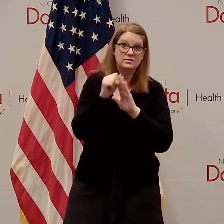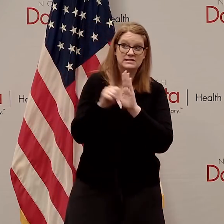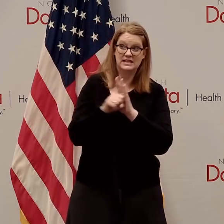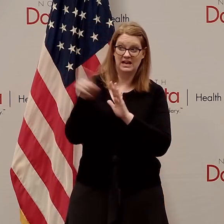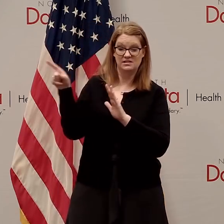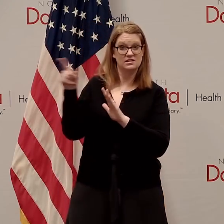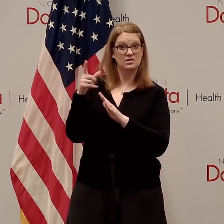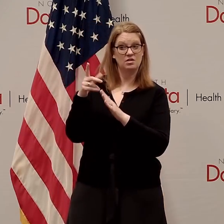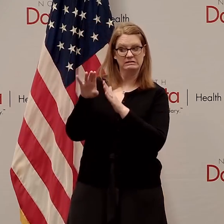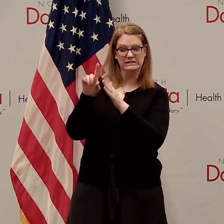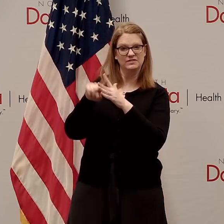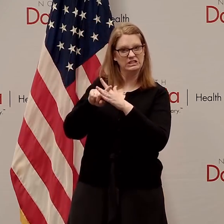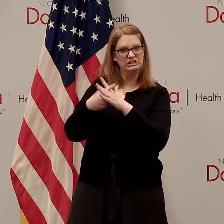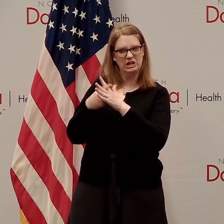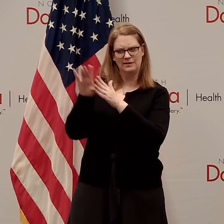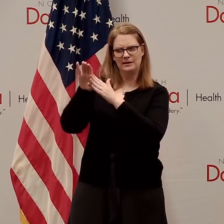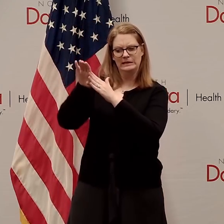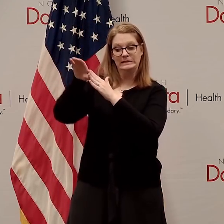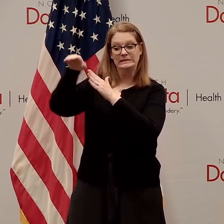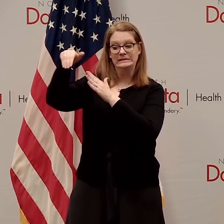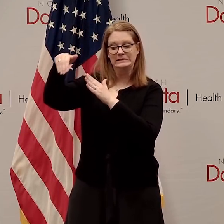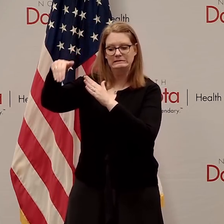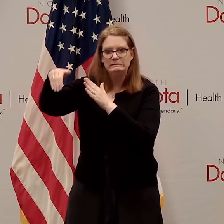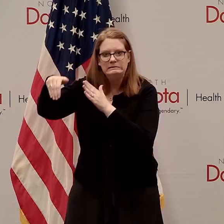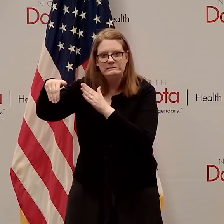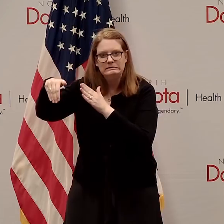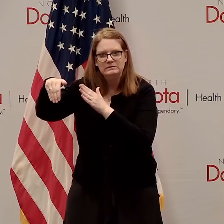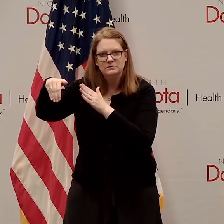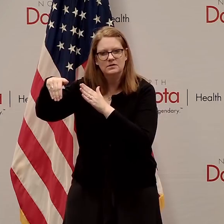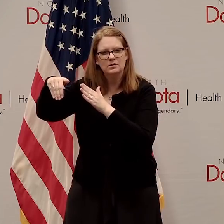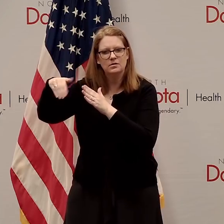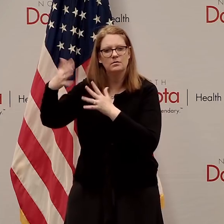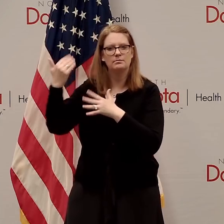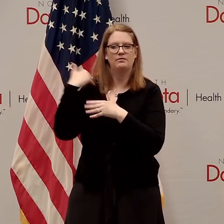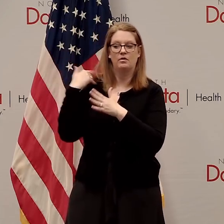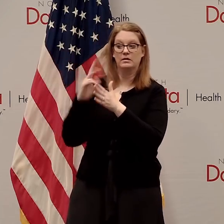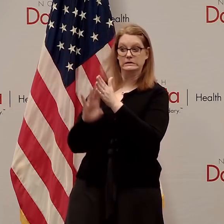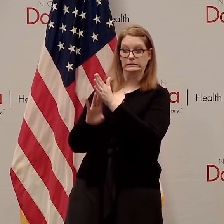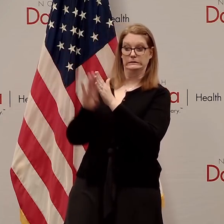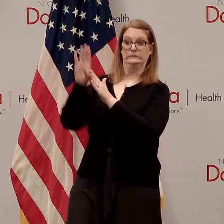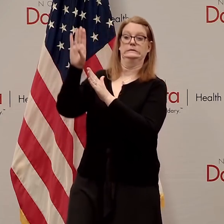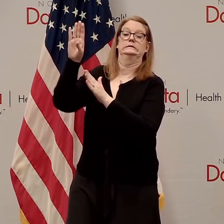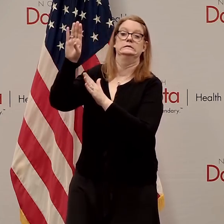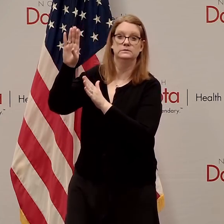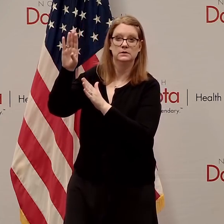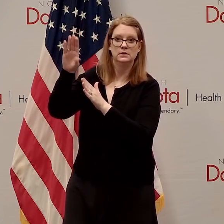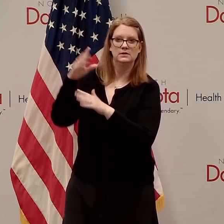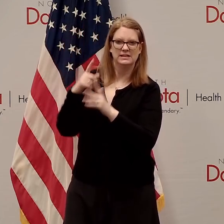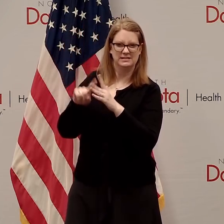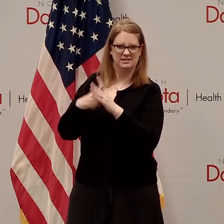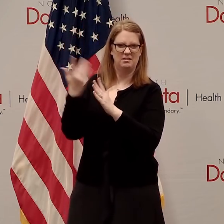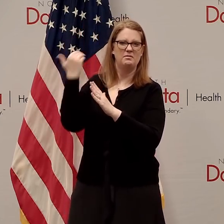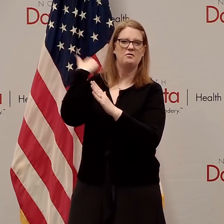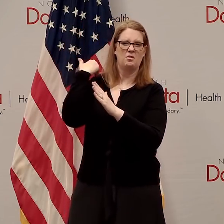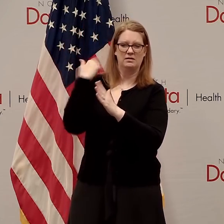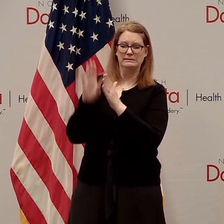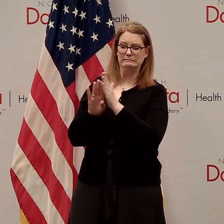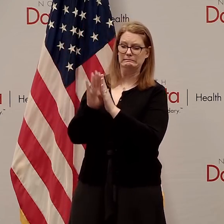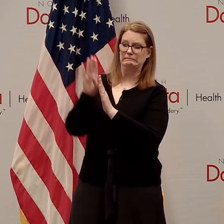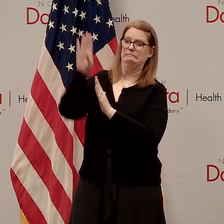some states, as we've talked about, have curves that started earlier than ours, and they were steeper than